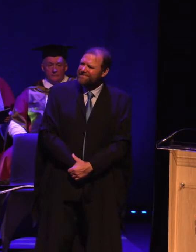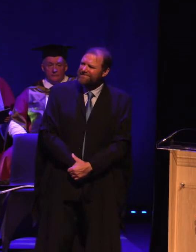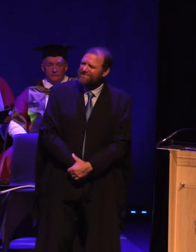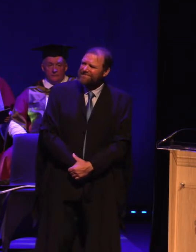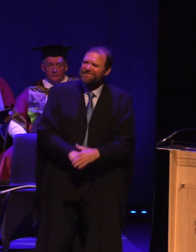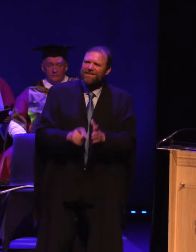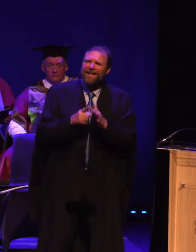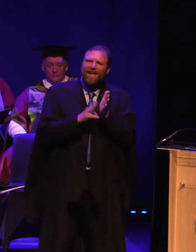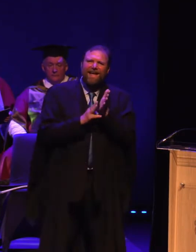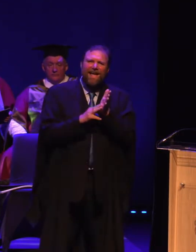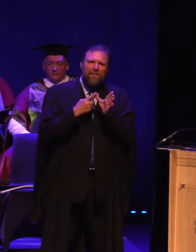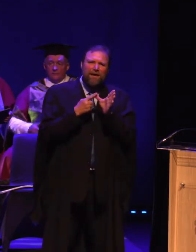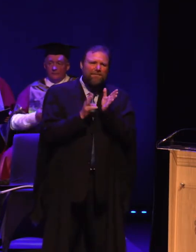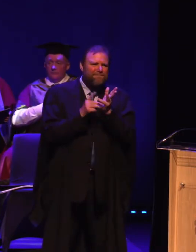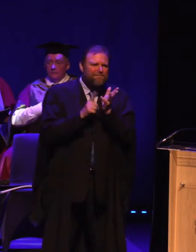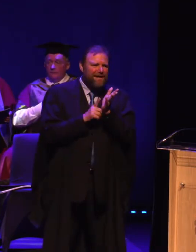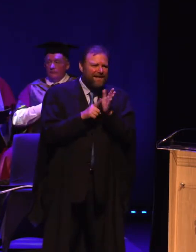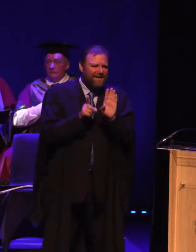Emma Mully.